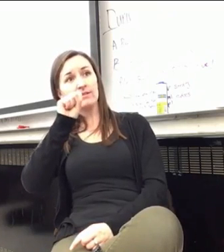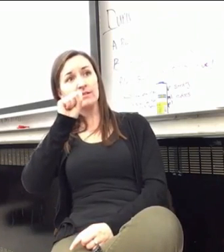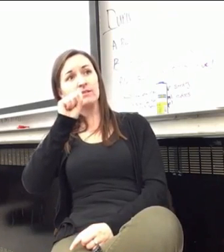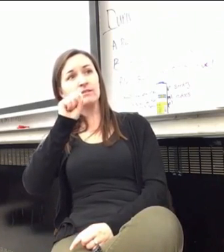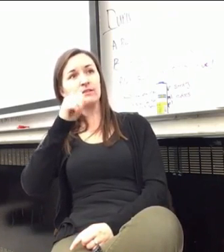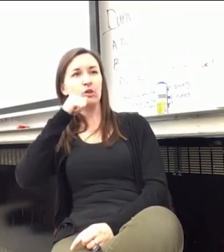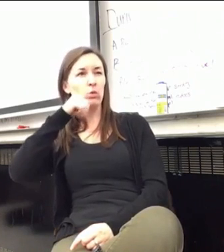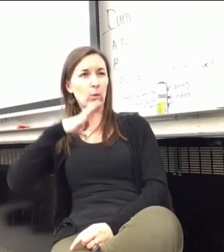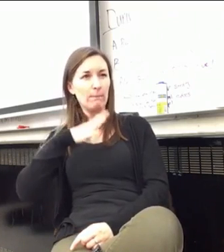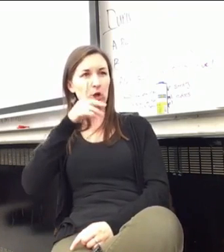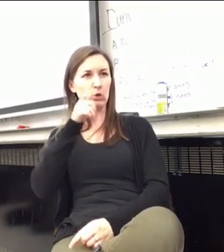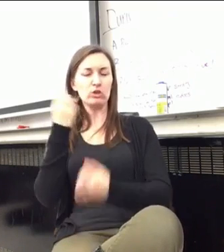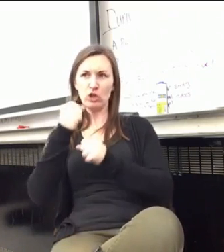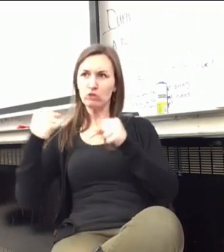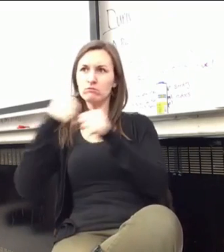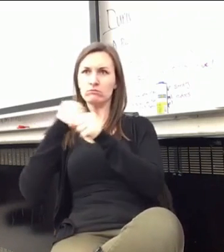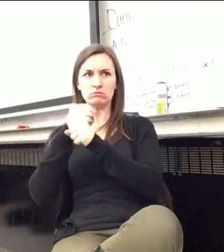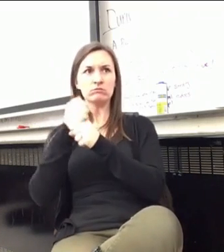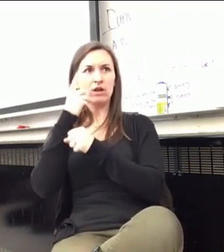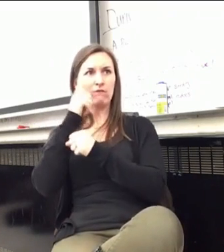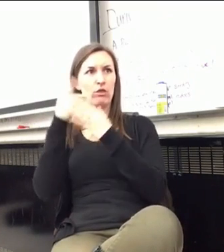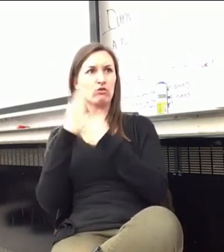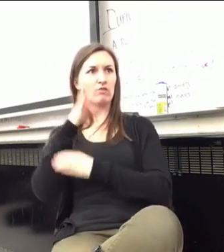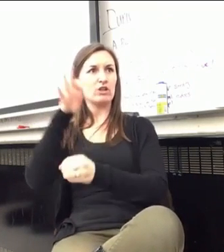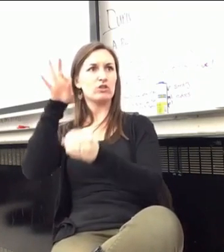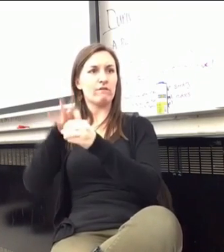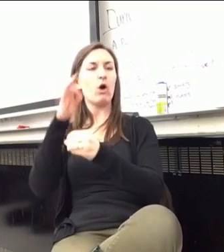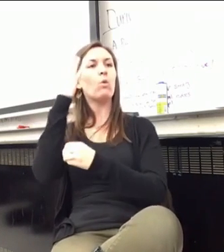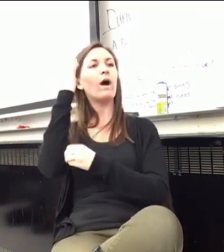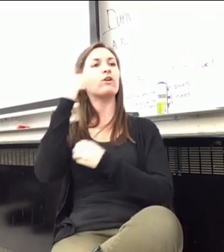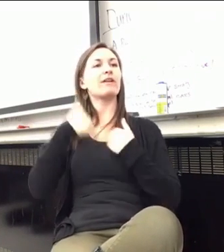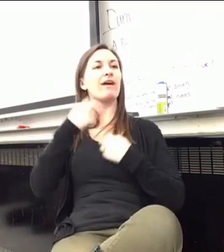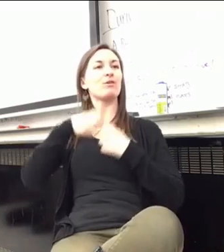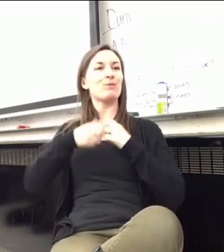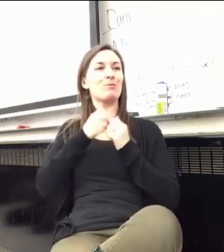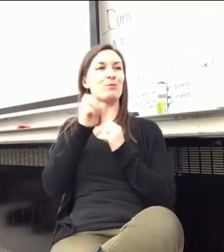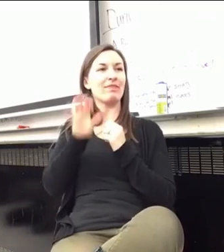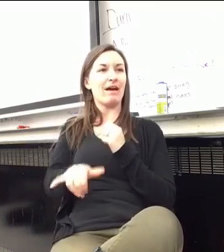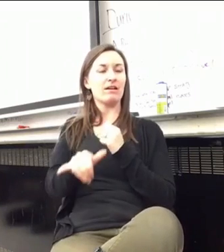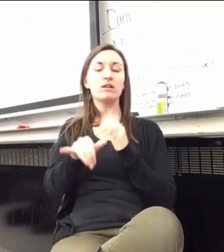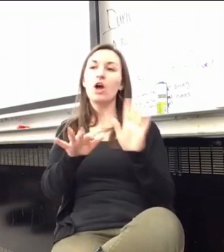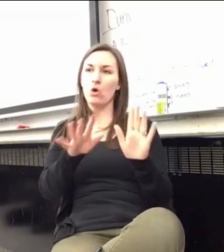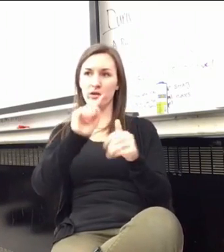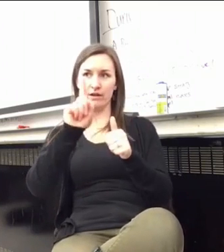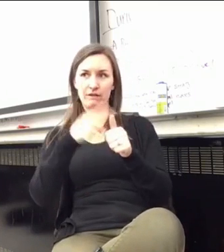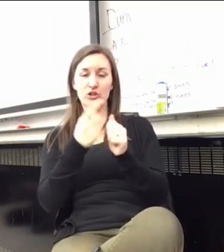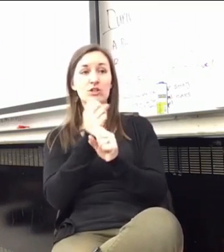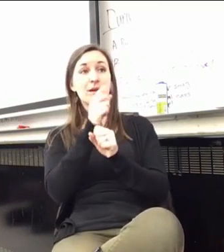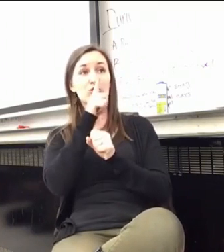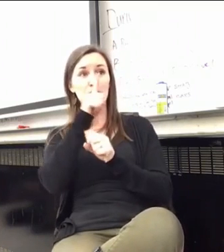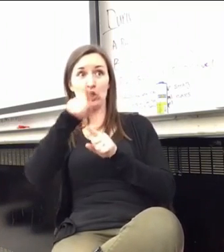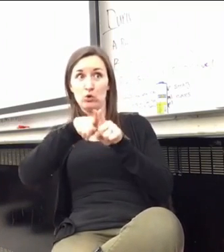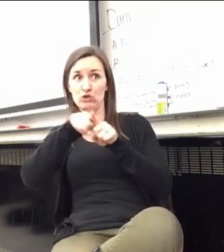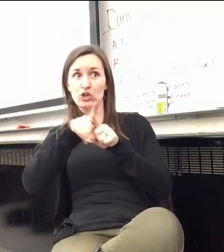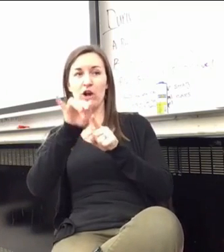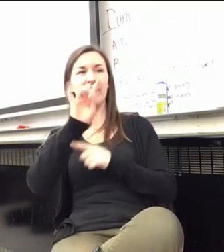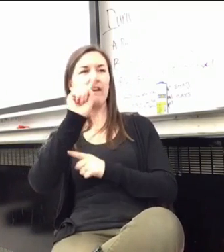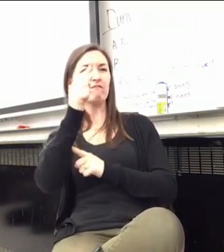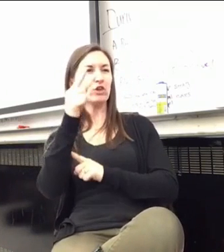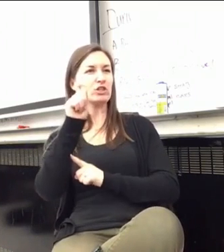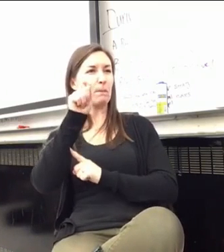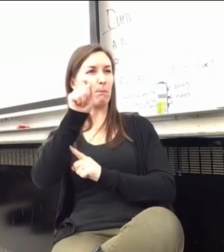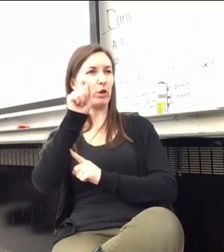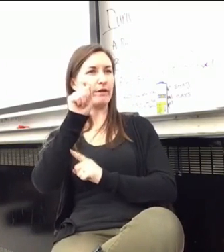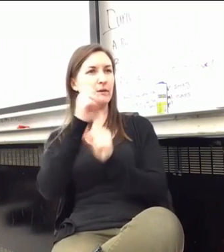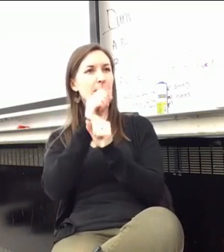suffragettes, have such a problem with it? So here are the issues. So first off, make sure you star that first bullet so you